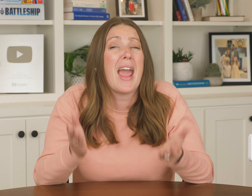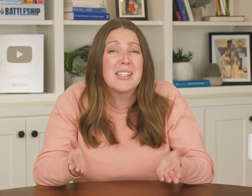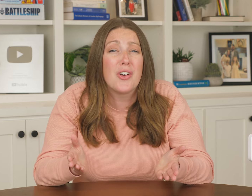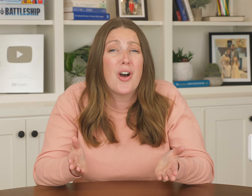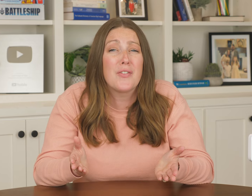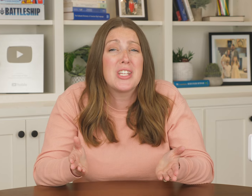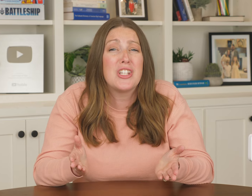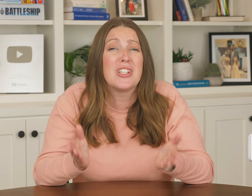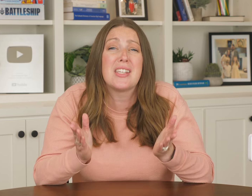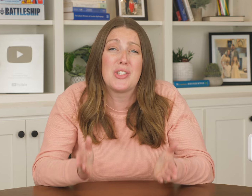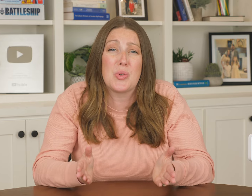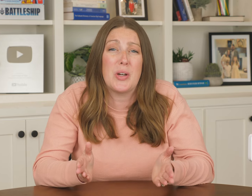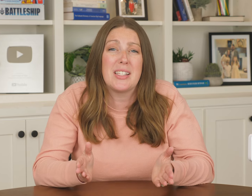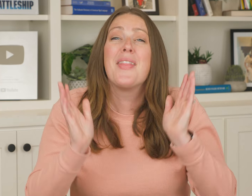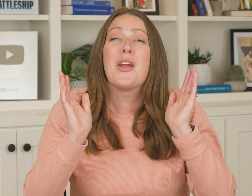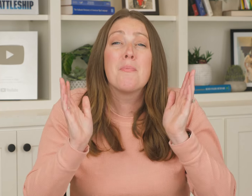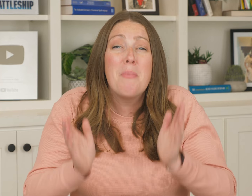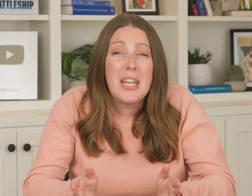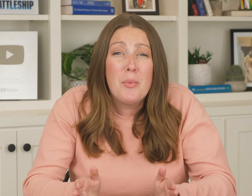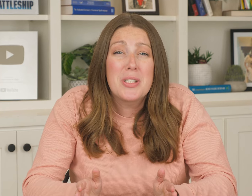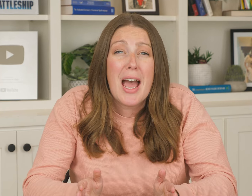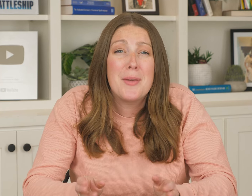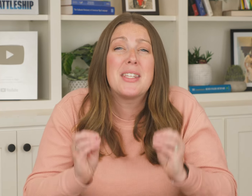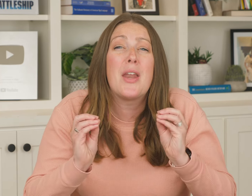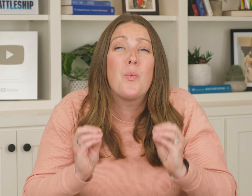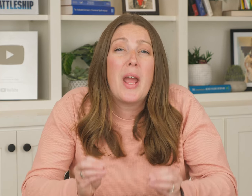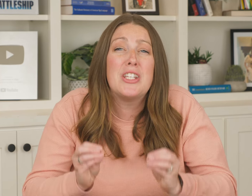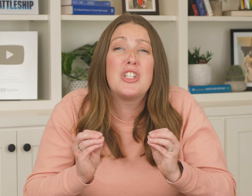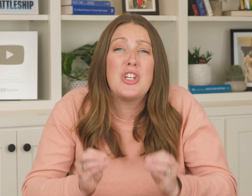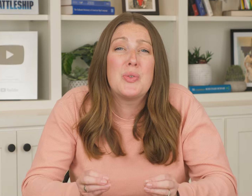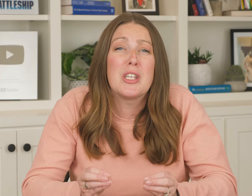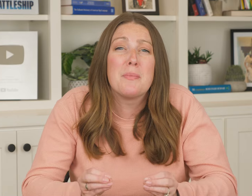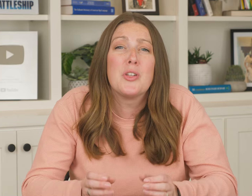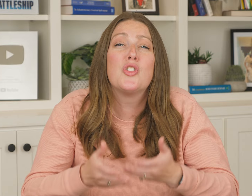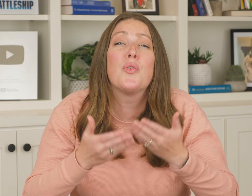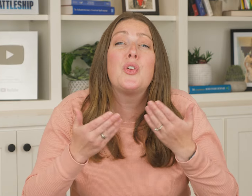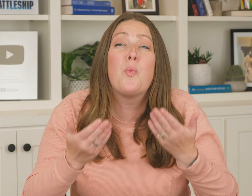ASL conversations and stories. There are many more types and ways to use them. So if you want to